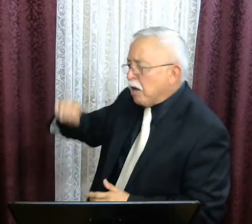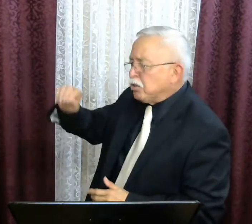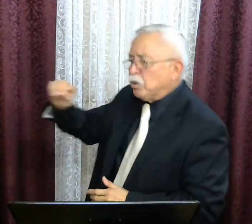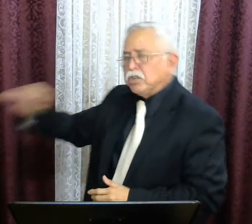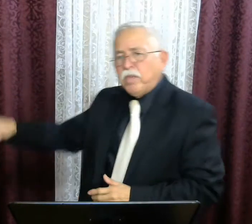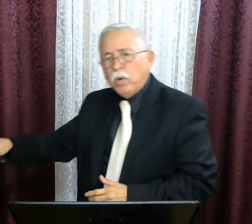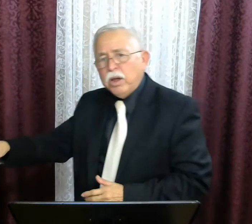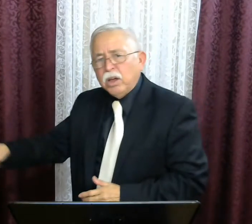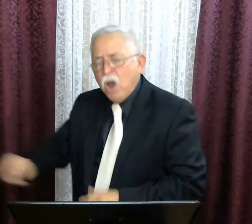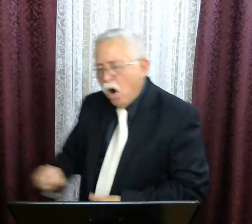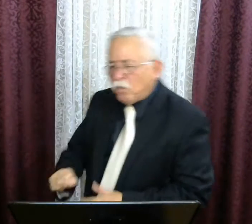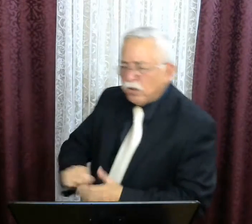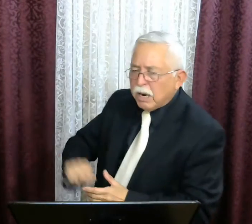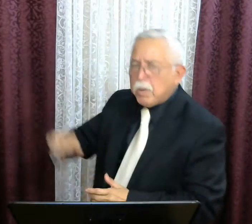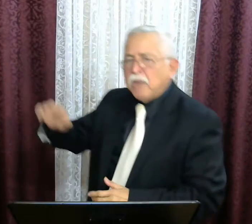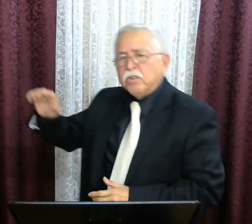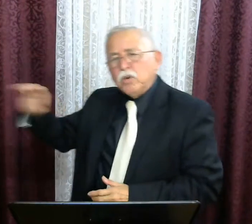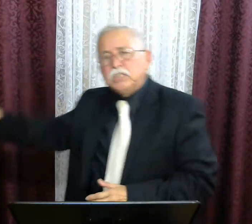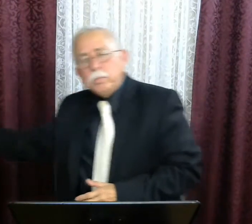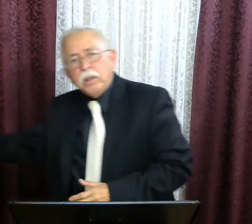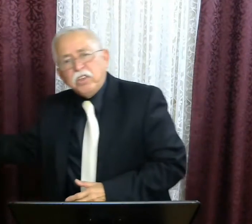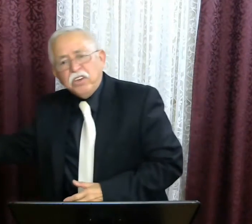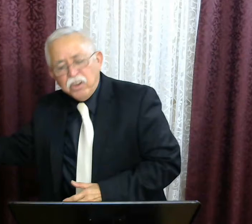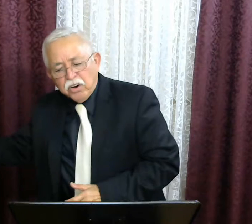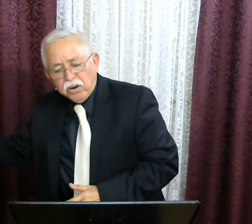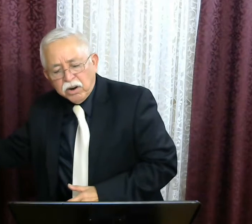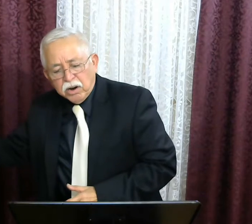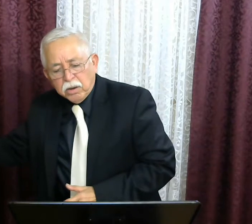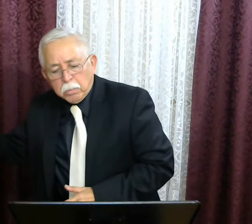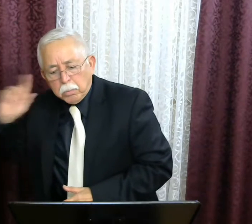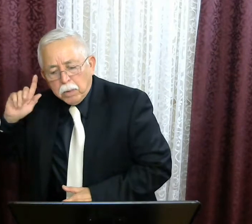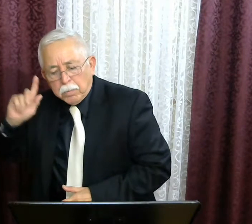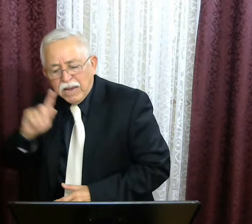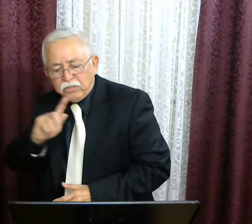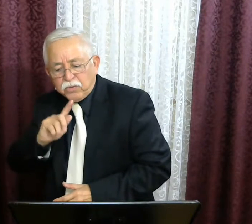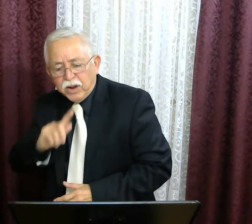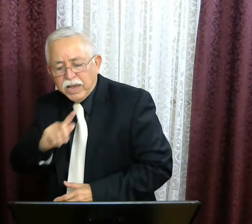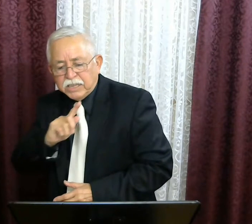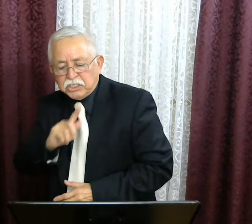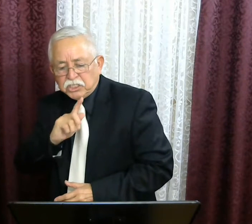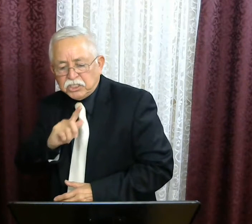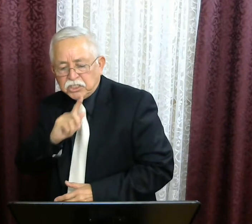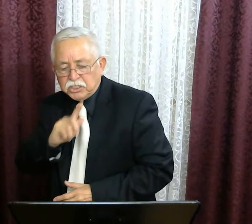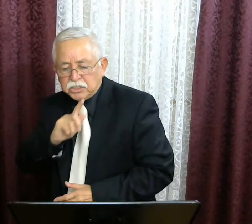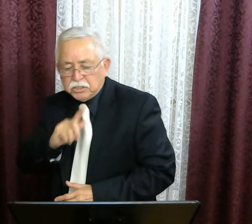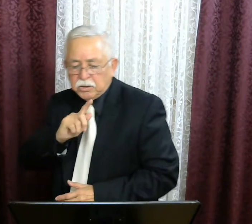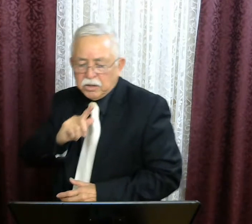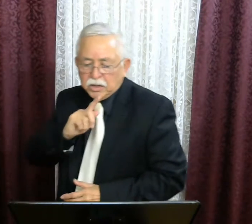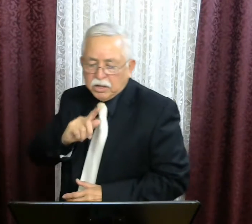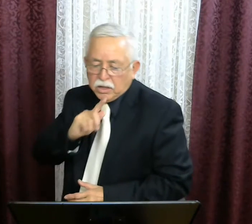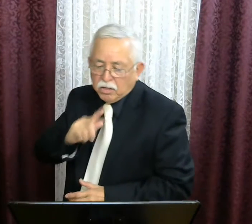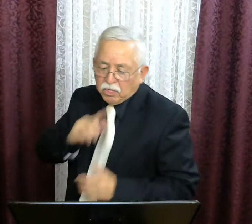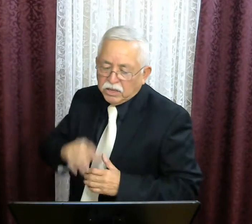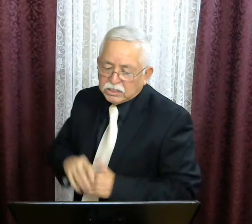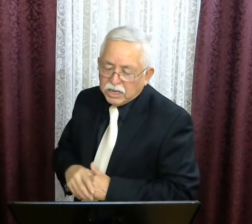rest of the week, or forget about the rest of the year. But my friends, this thing I